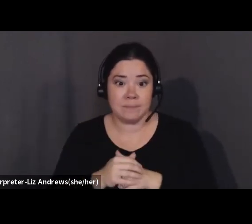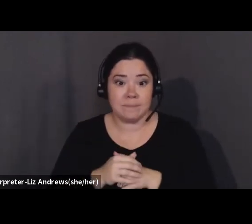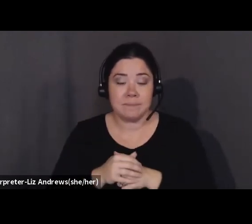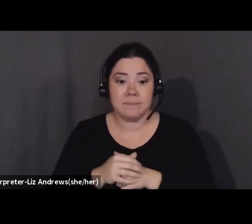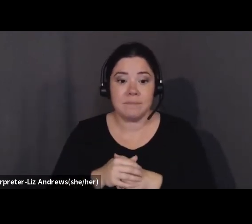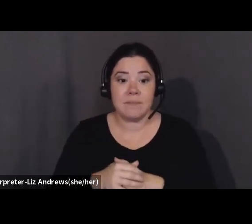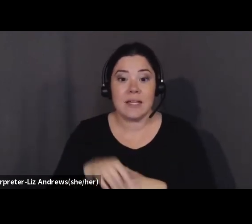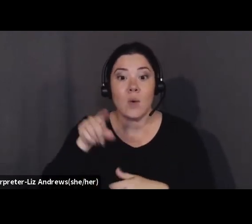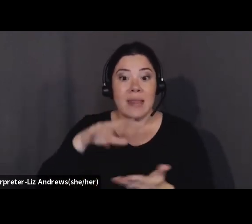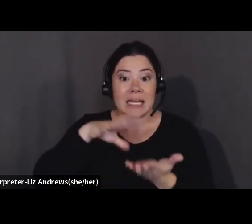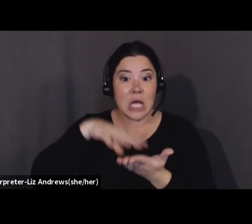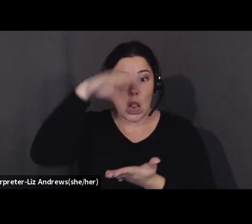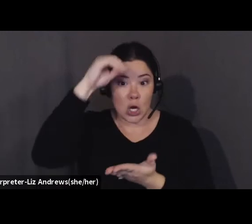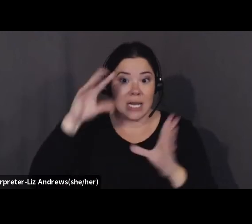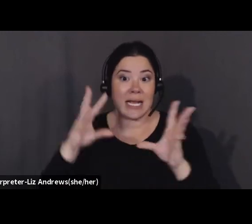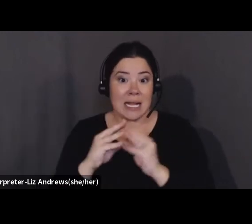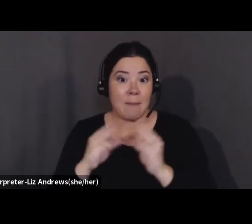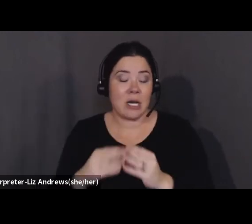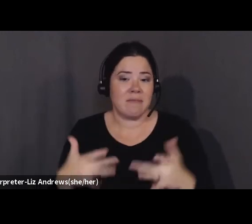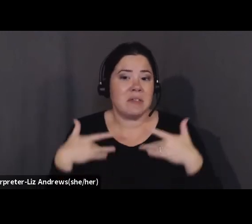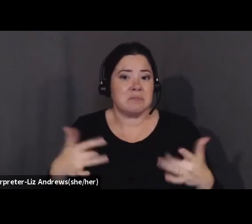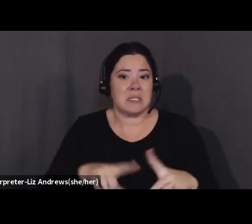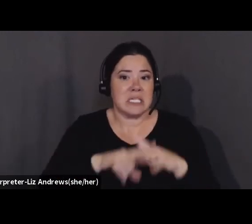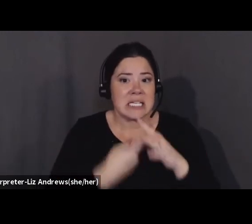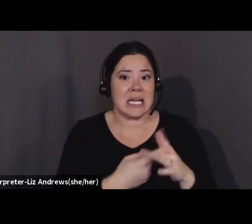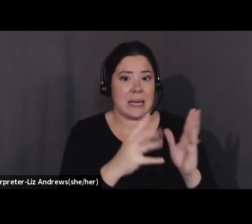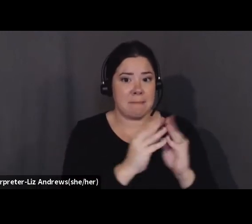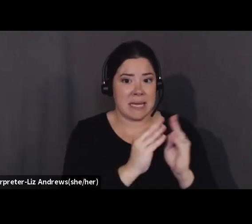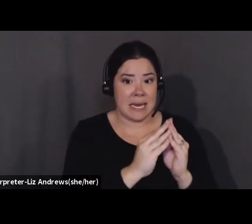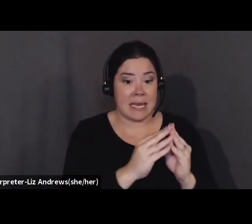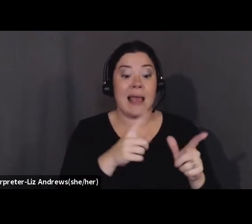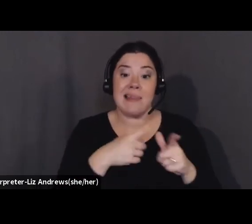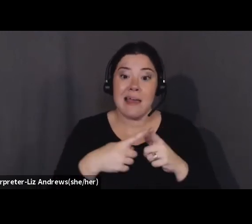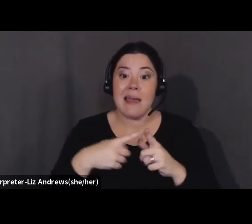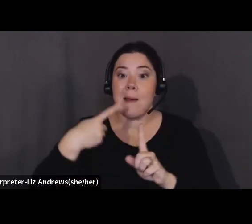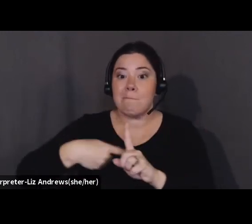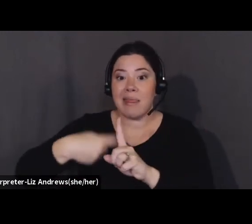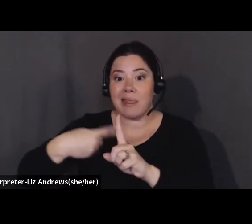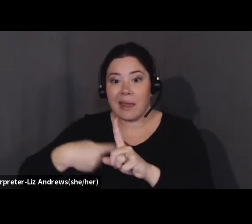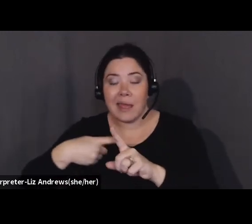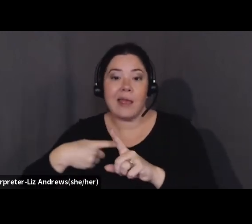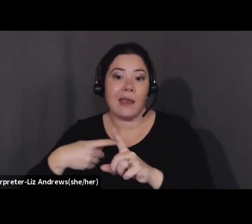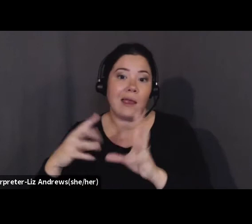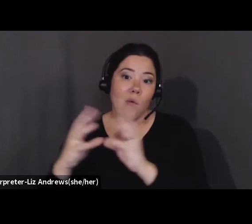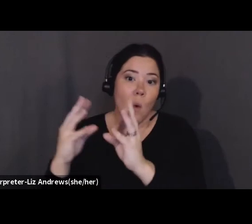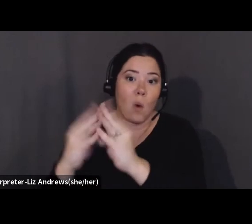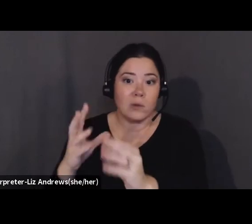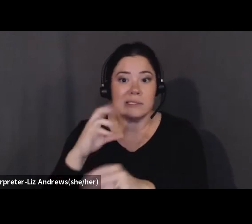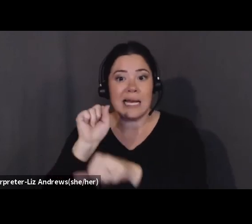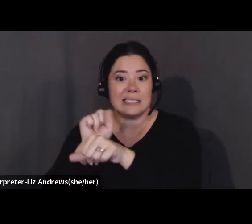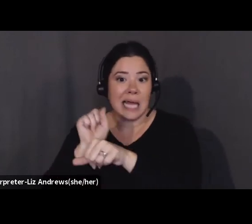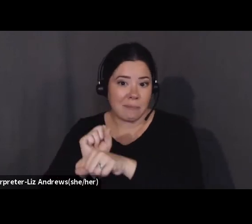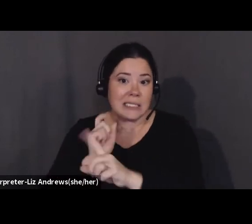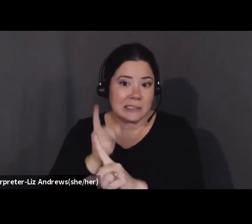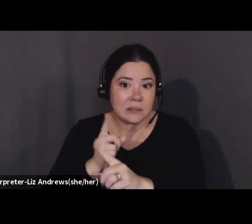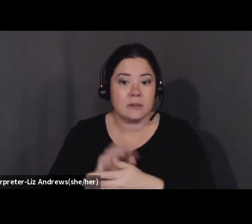timeline is usually there's a kickoff meeting, and then there's monthly calls and assignments. And then each center will do